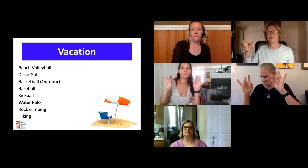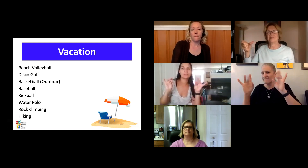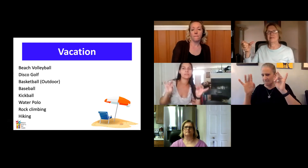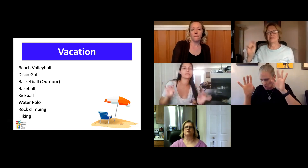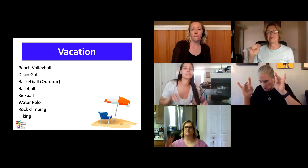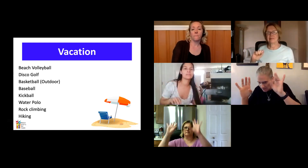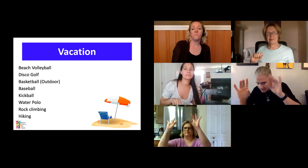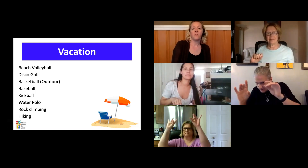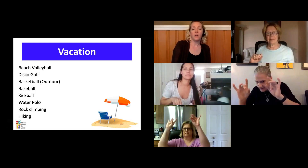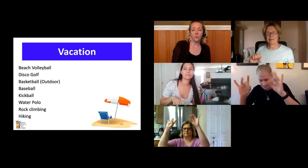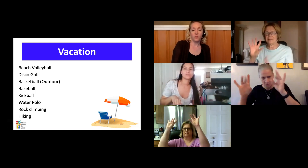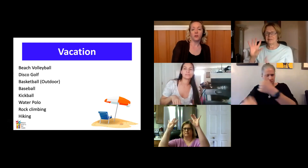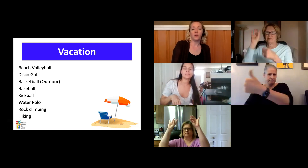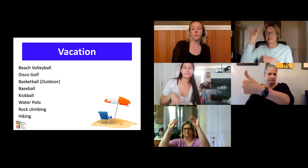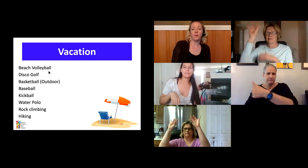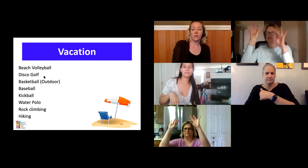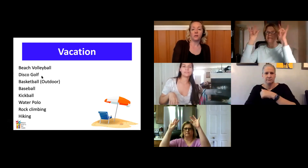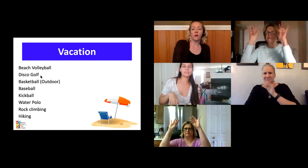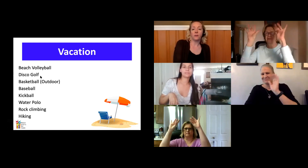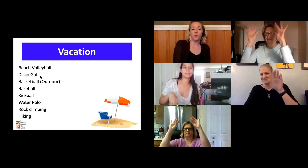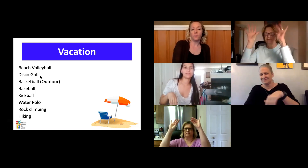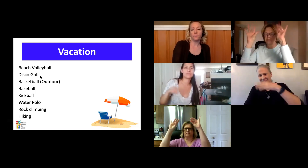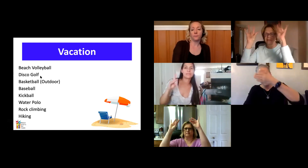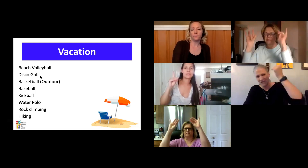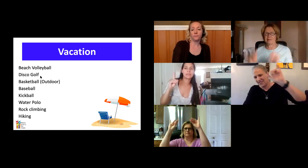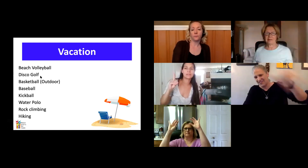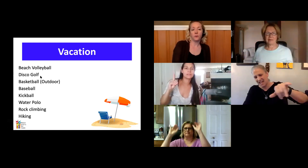Volleyball. There you go. Beach volleyball. Okay.